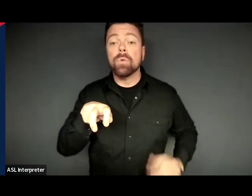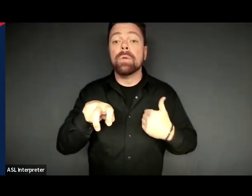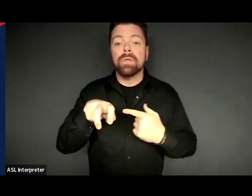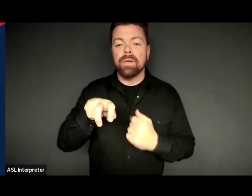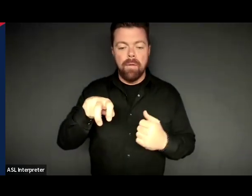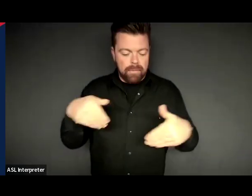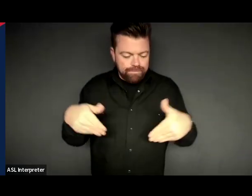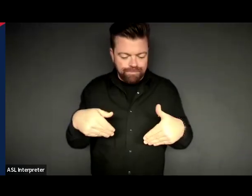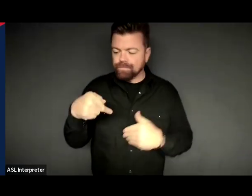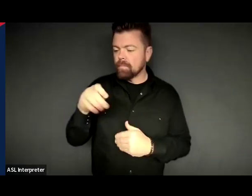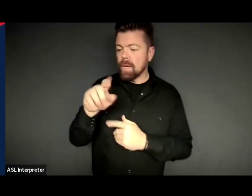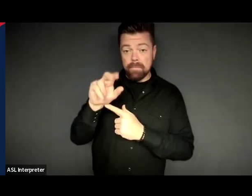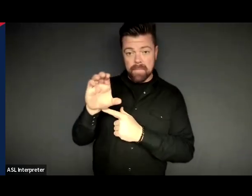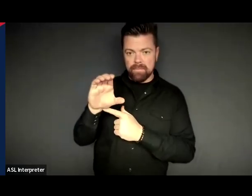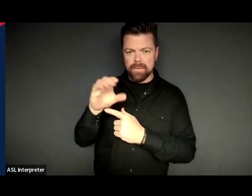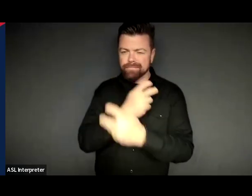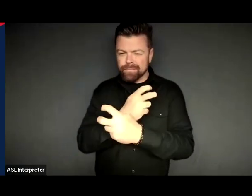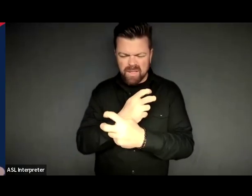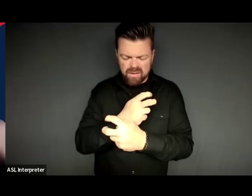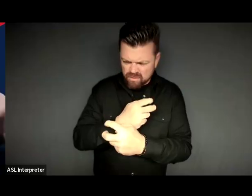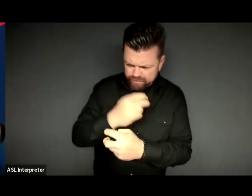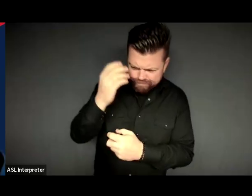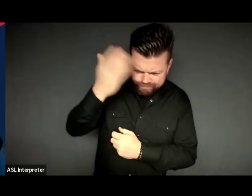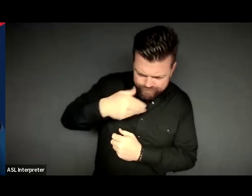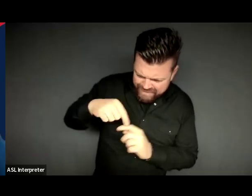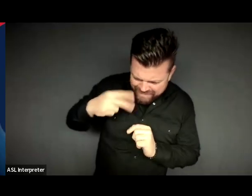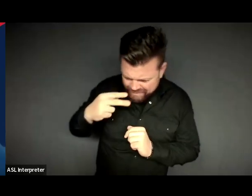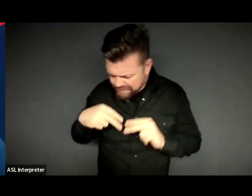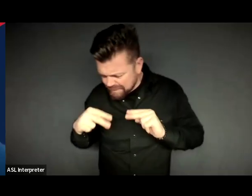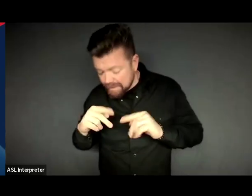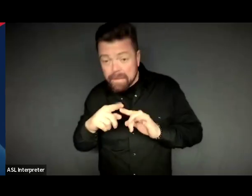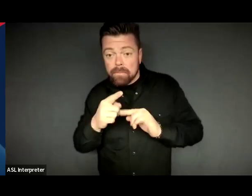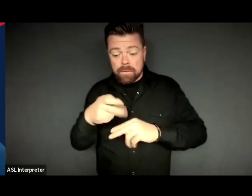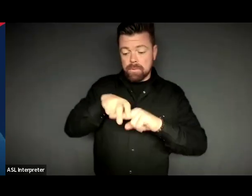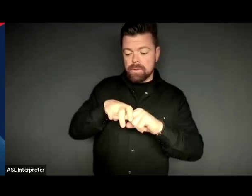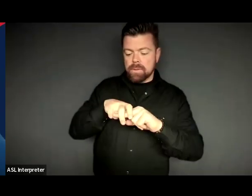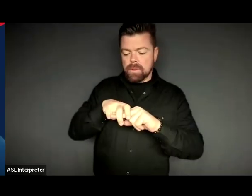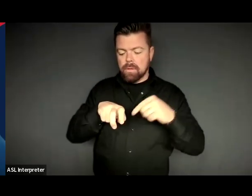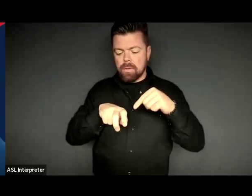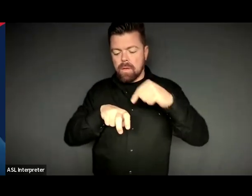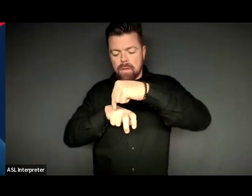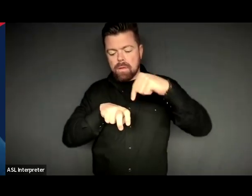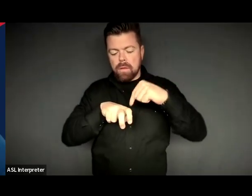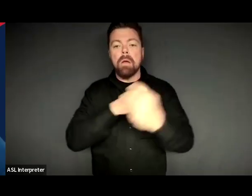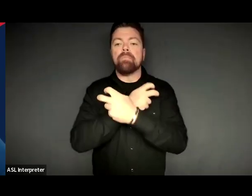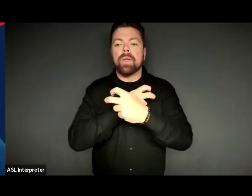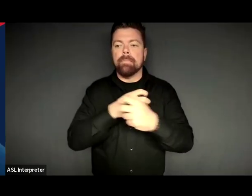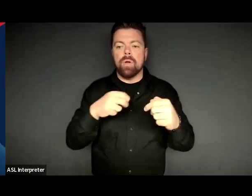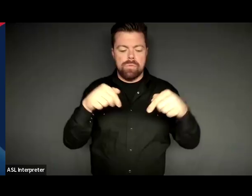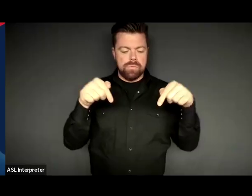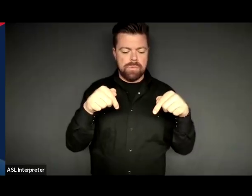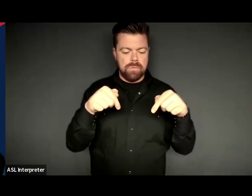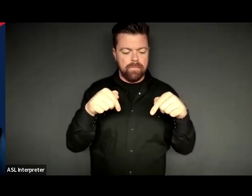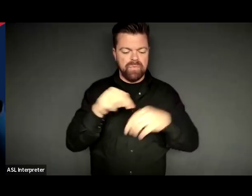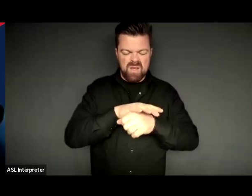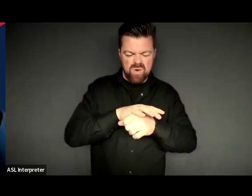pelvic bones that you can't see, but they're in there. And when you're sitting, you're putting pressure on these two pelvic bones, and the tips of the pelvic bones